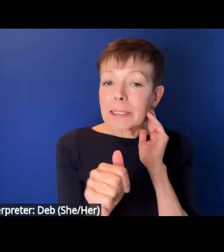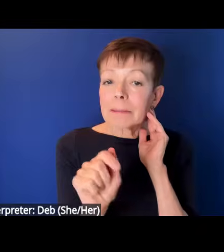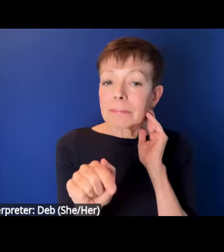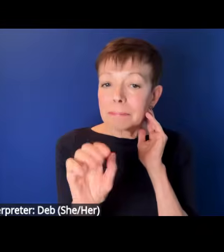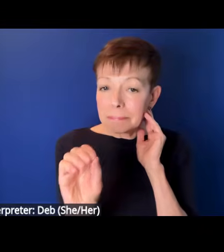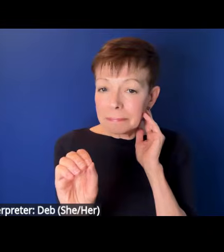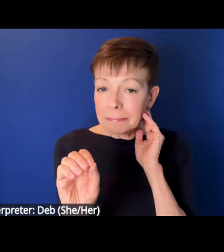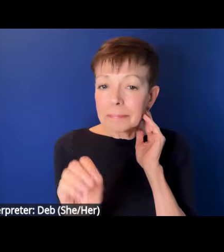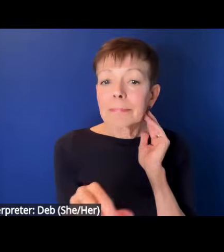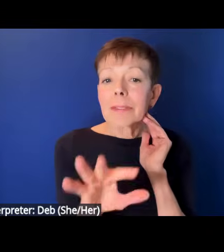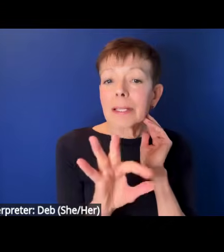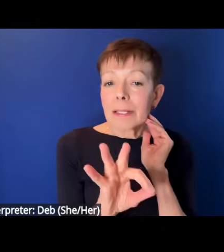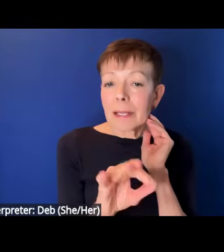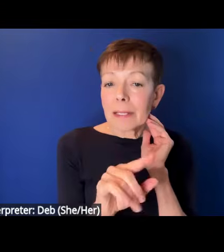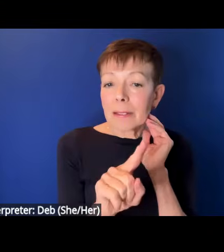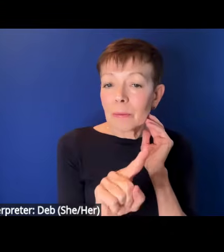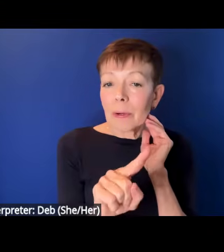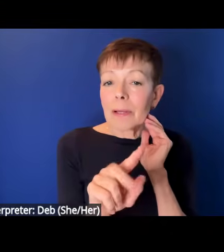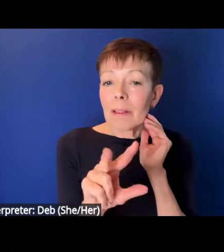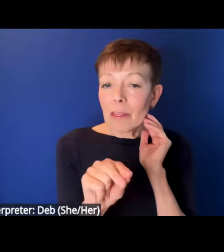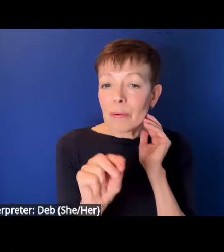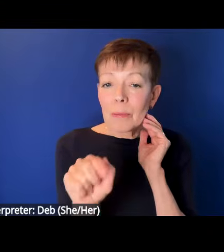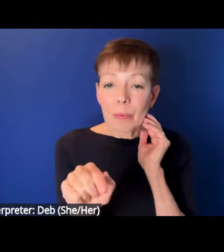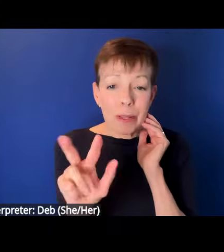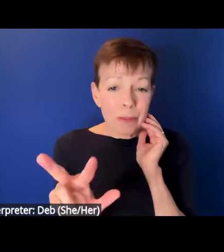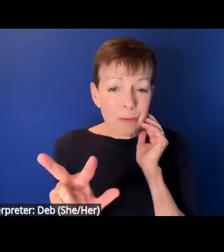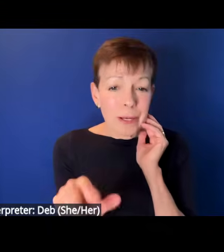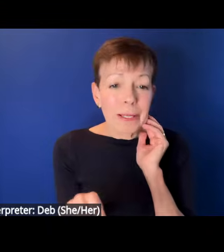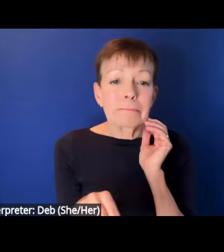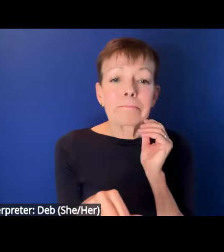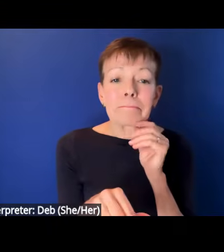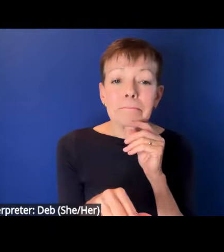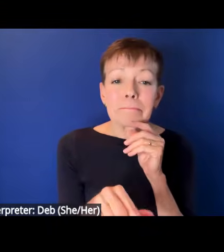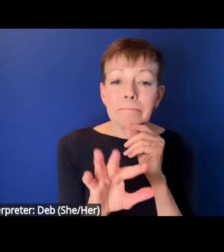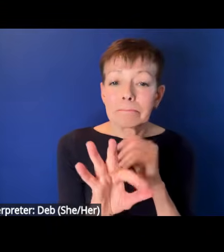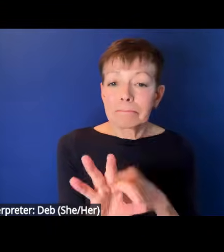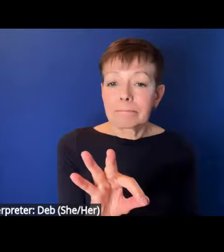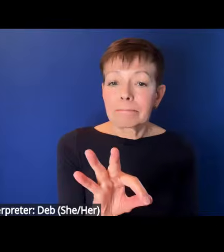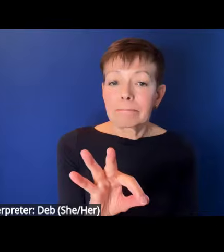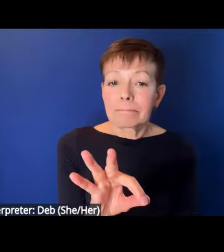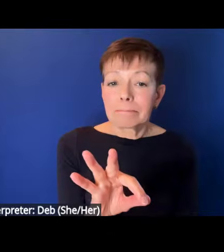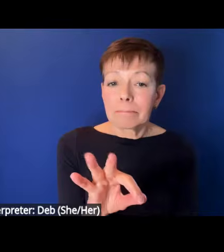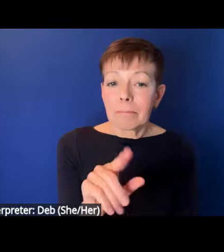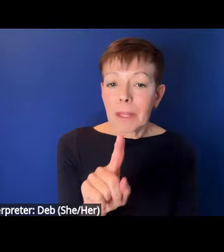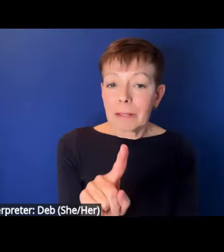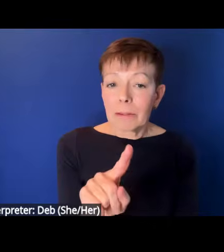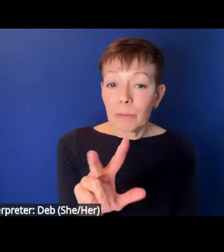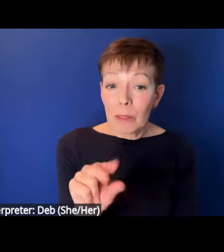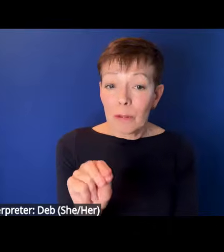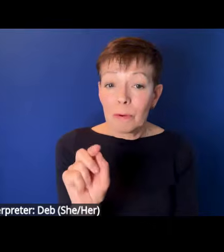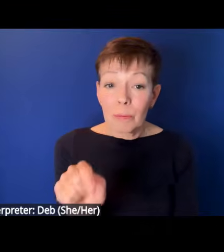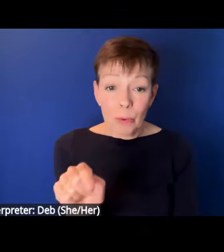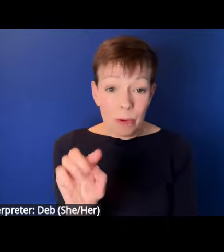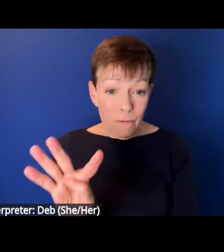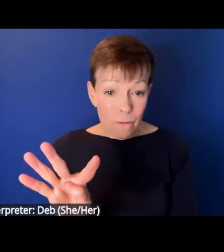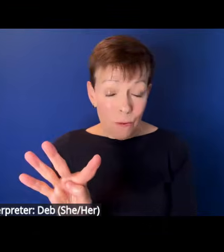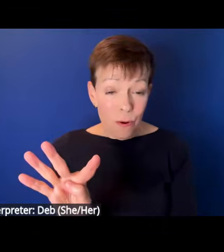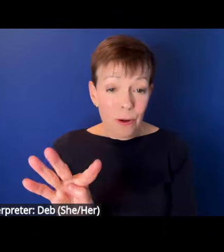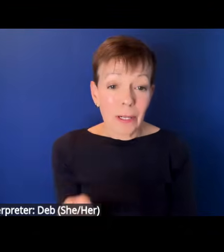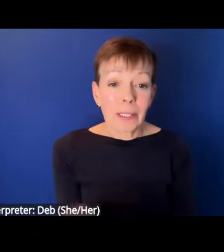bylaw 9130.3 policy subcommittee, bylaw 9130.4 audit subcommittee,